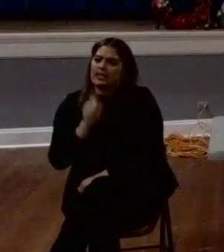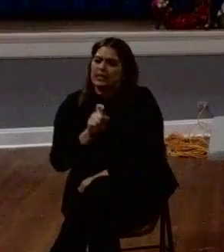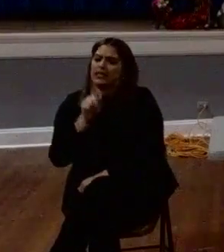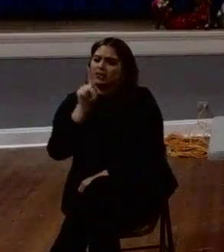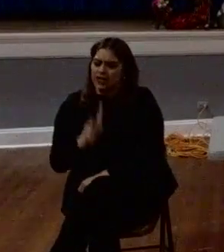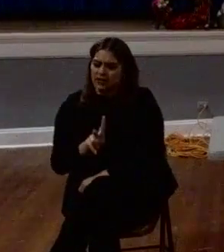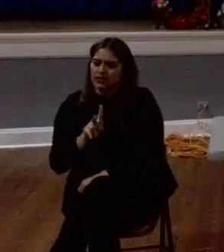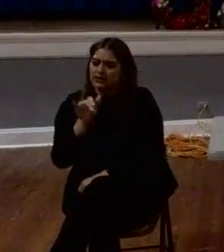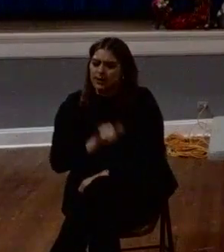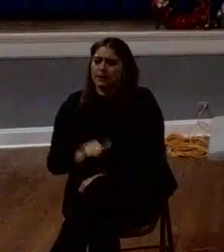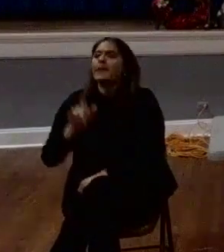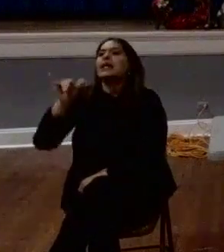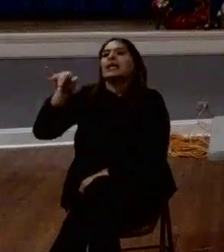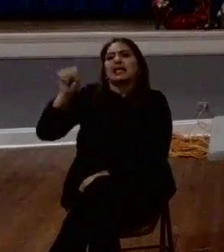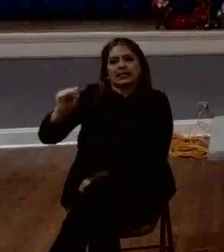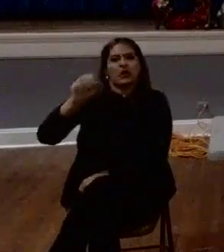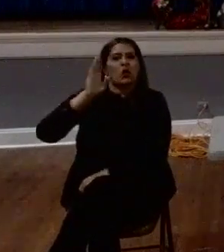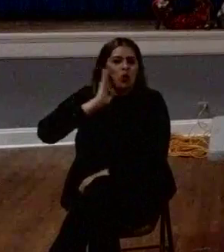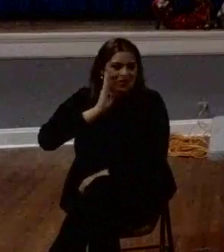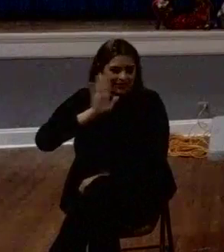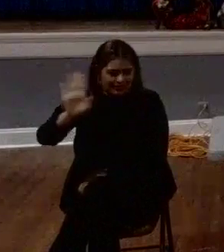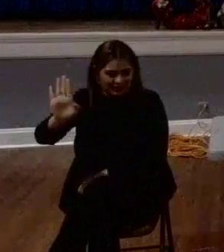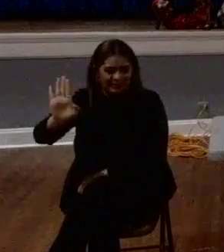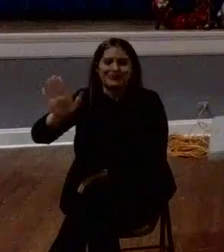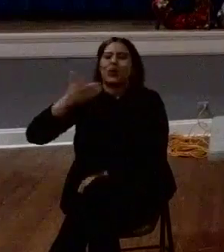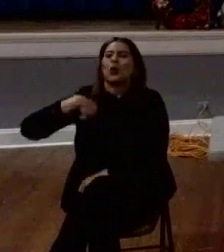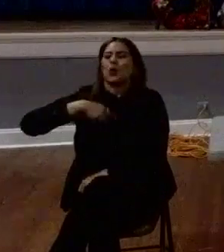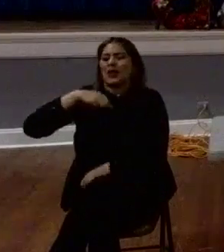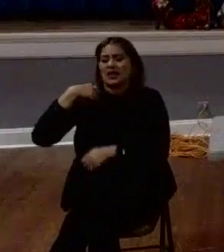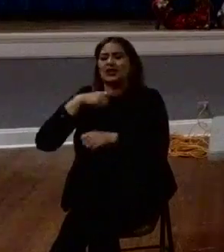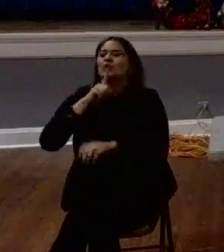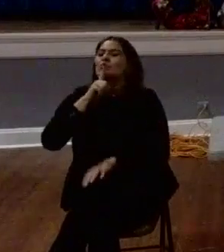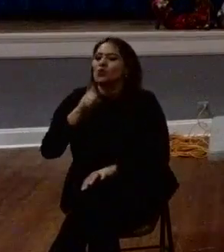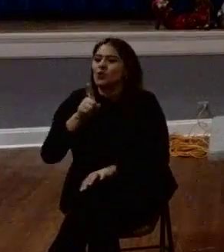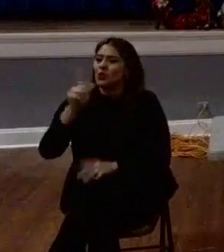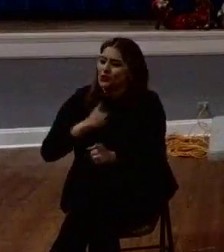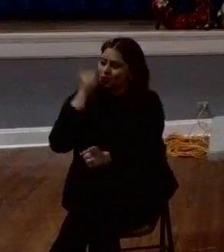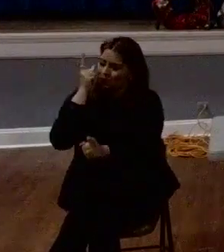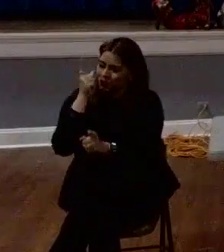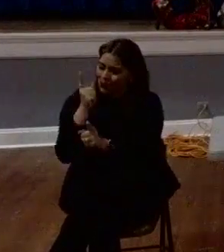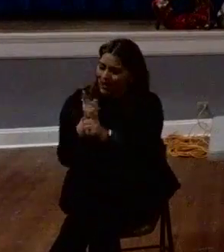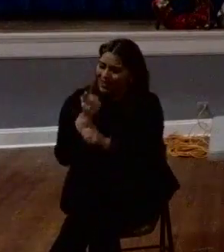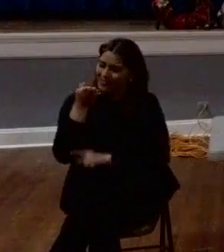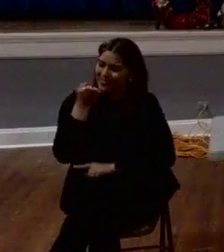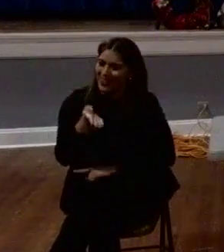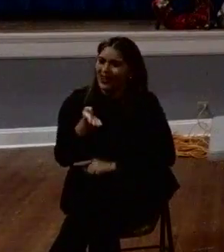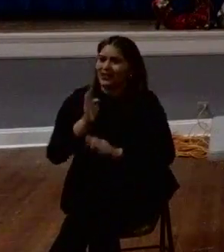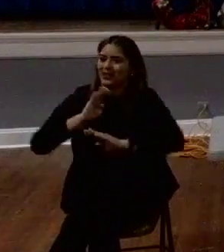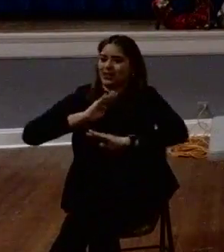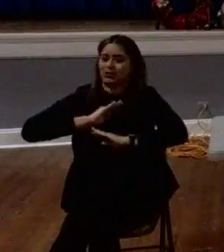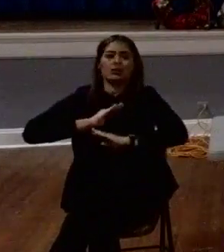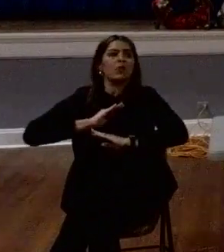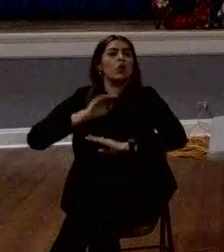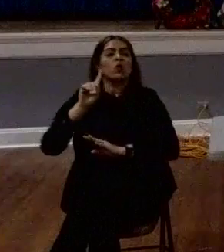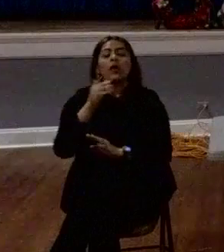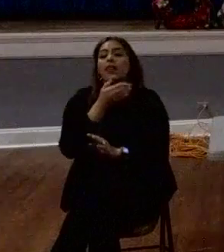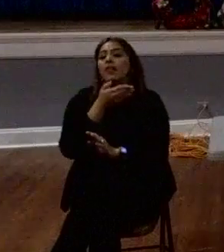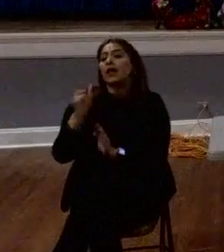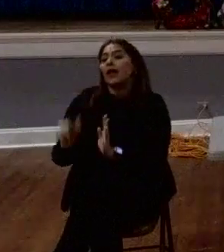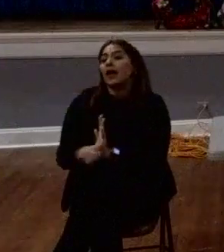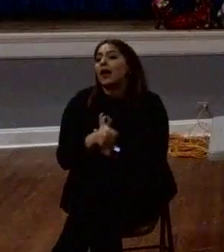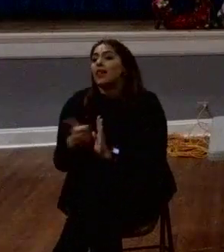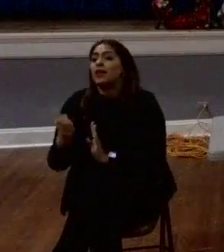I agree. Yeah. Maverick will be, because we made sure that we got it right at Maverick, so. One of the other things that